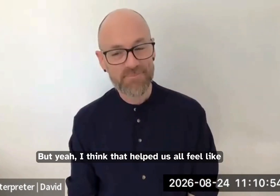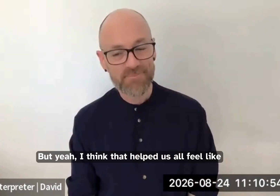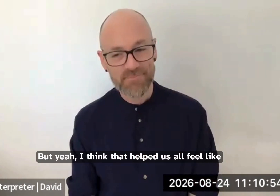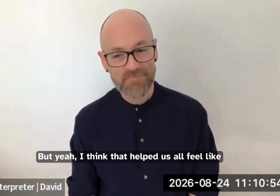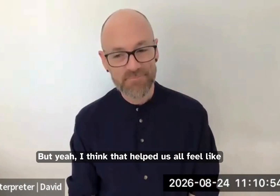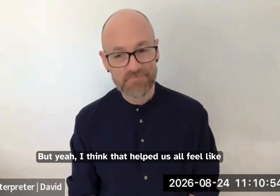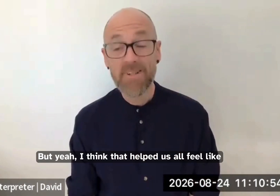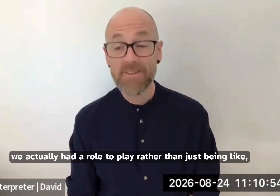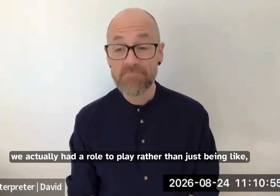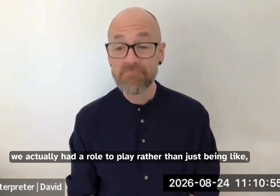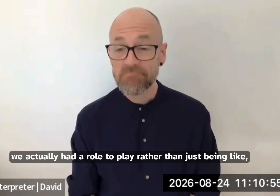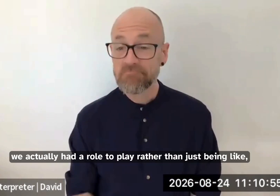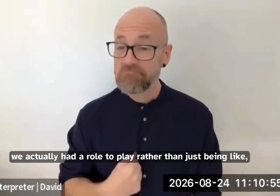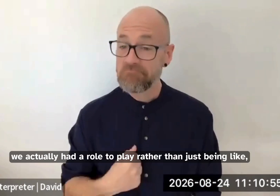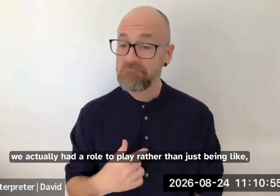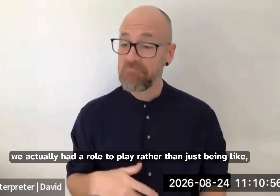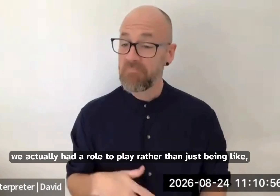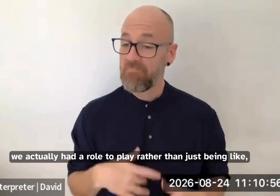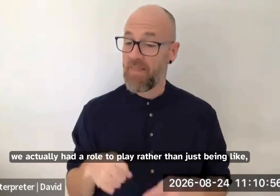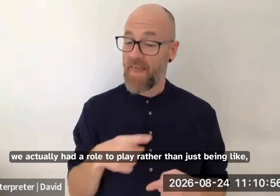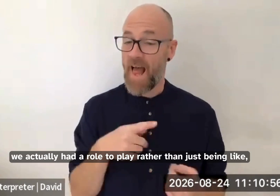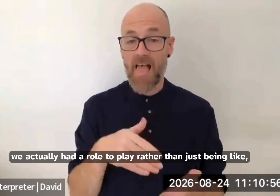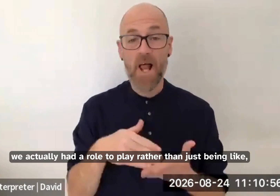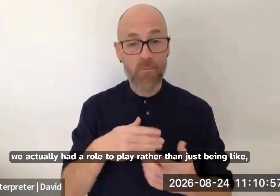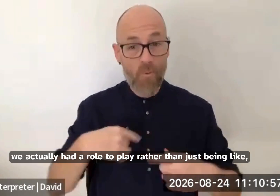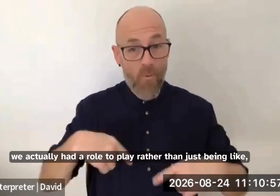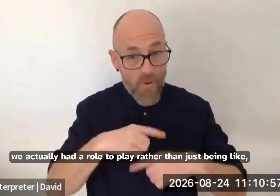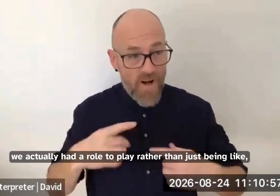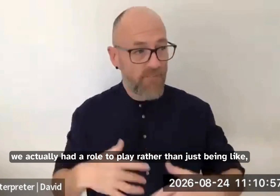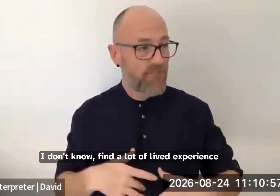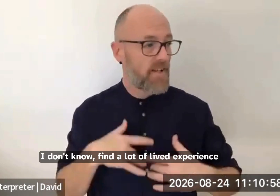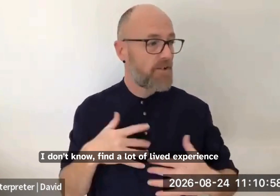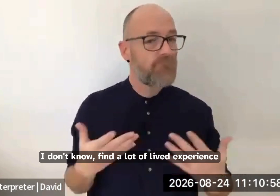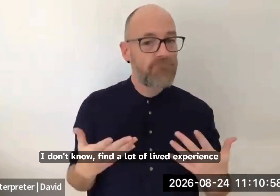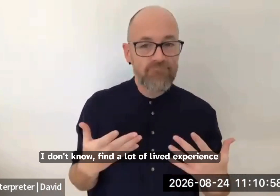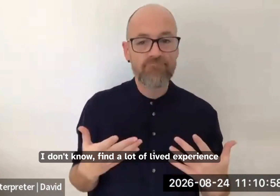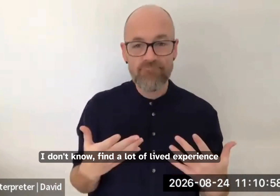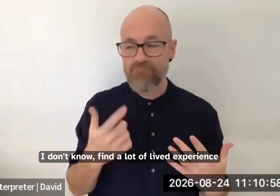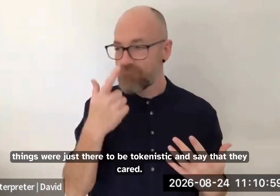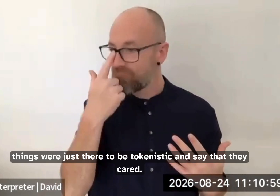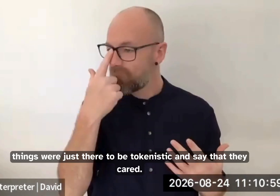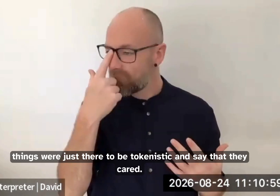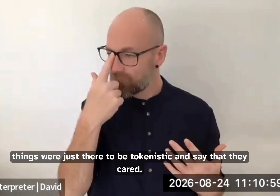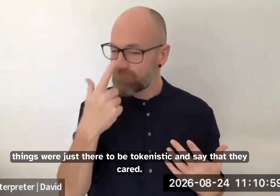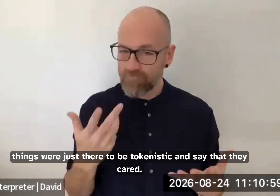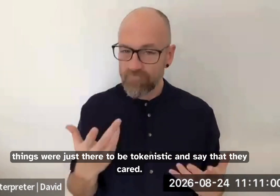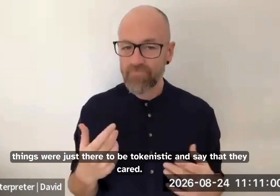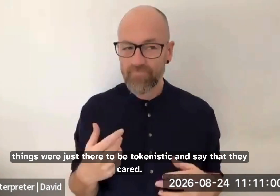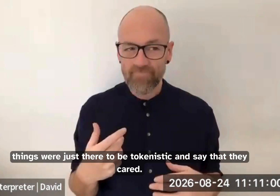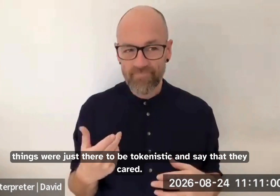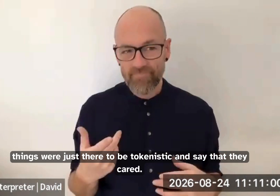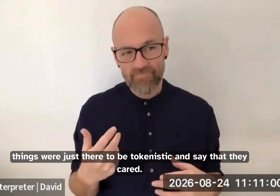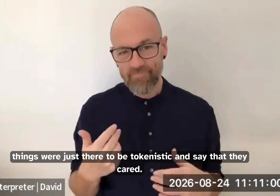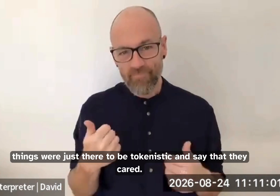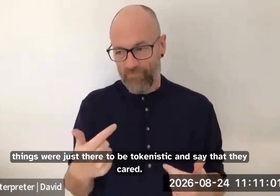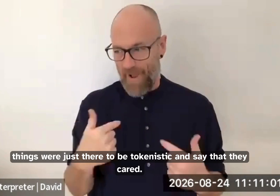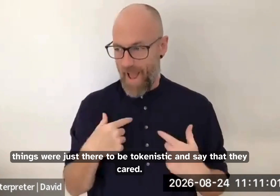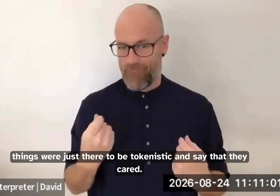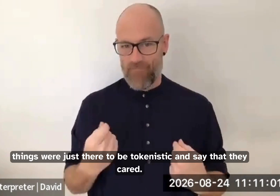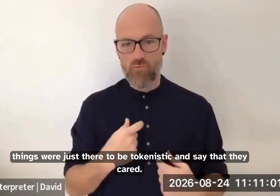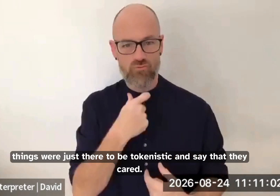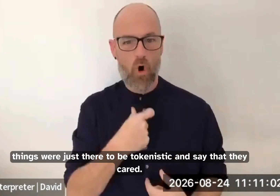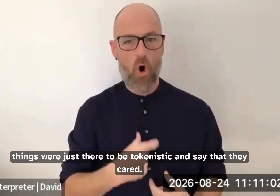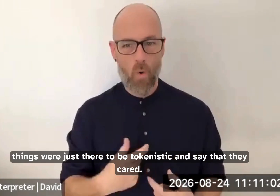But yeah, I think that helped us all feel like we actually had a role to play rather than just being like, I don't know, I found a little lived experience things were just there to